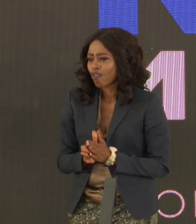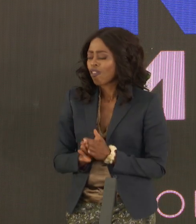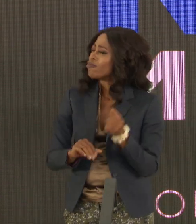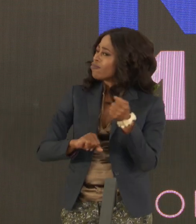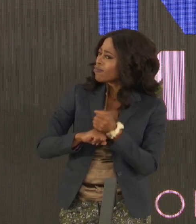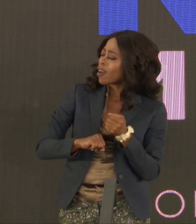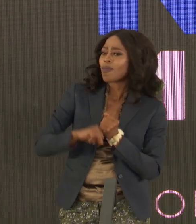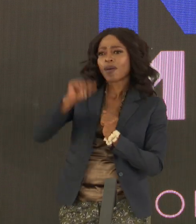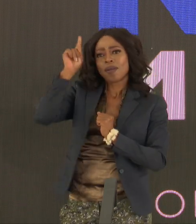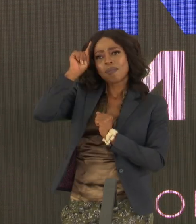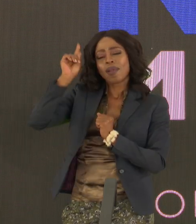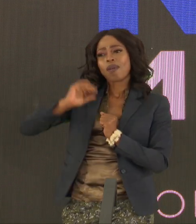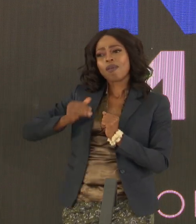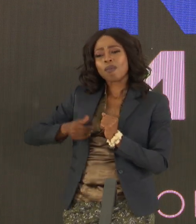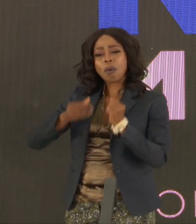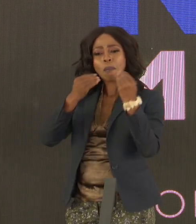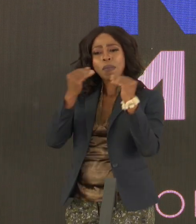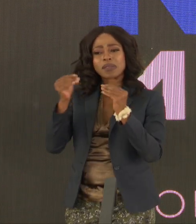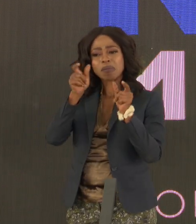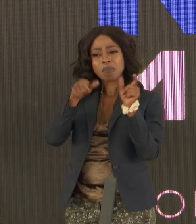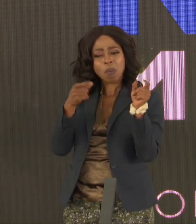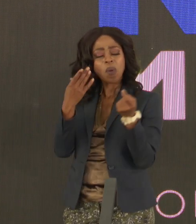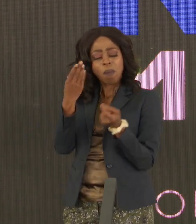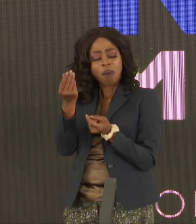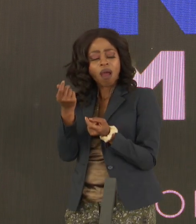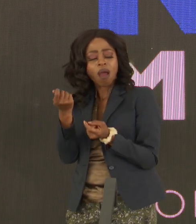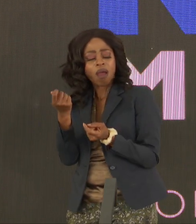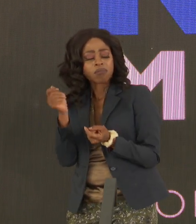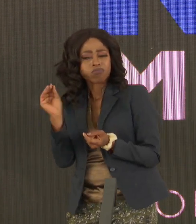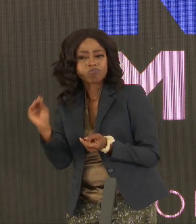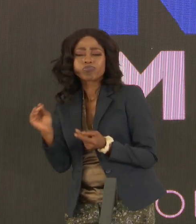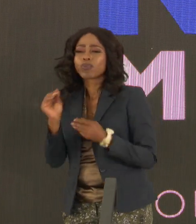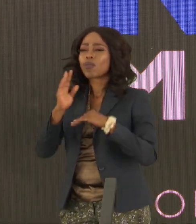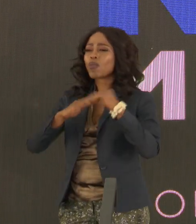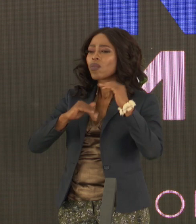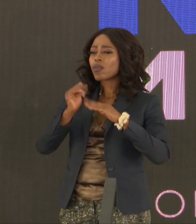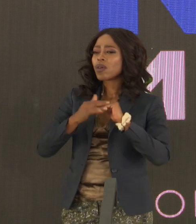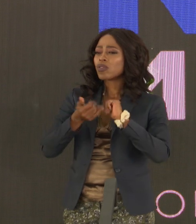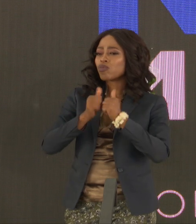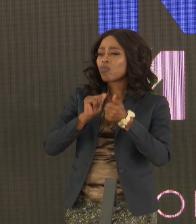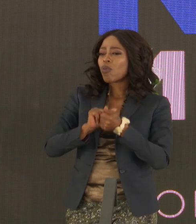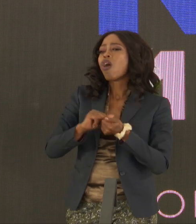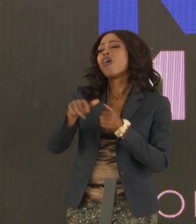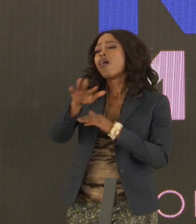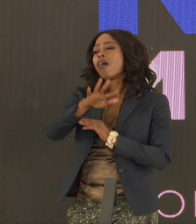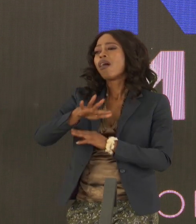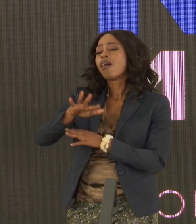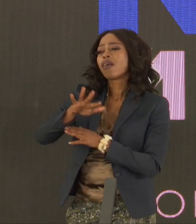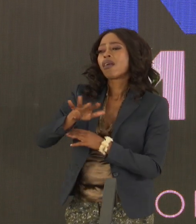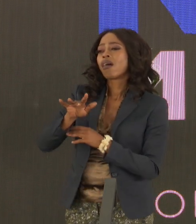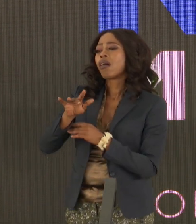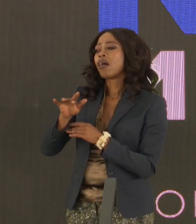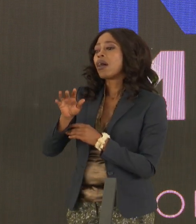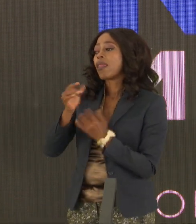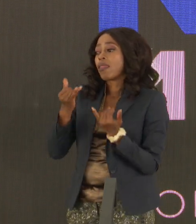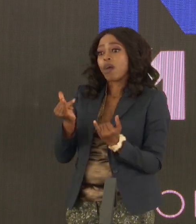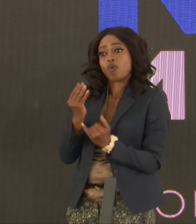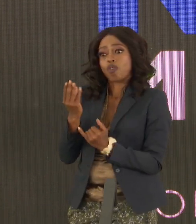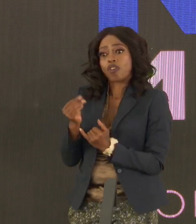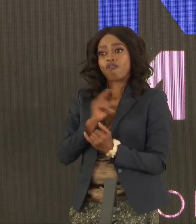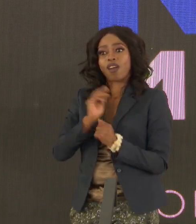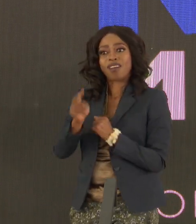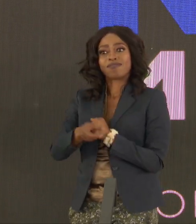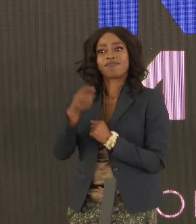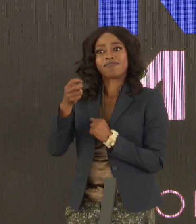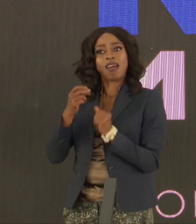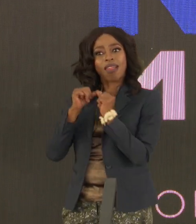support black and woman entrepreneurs. We would have money to build sports fields and so on. We don't because they've stolen it and they